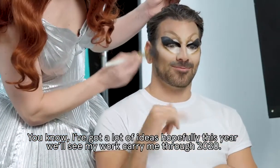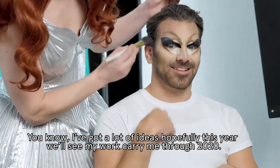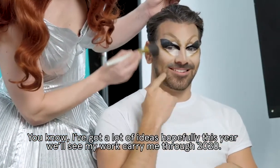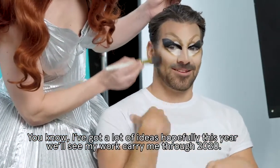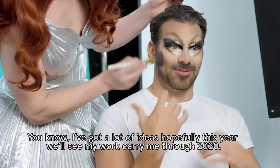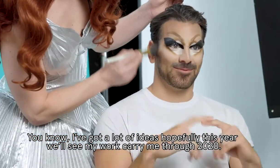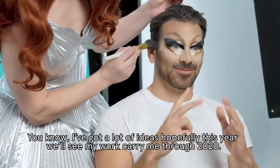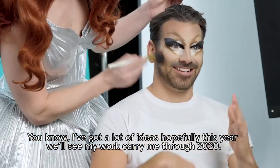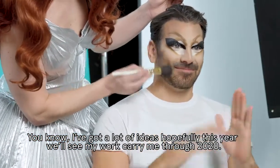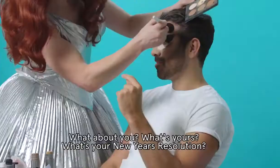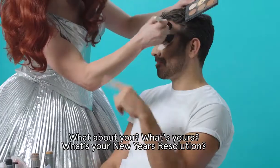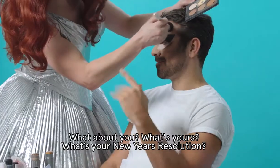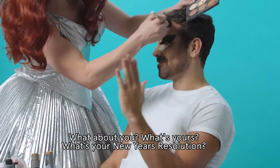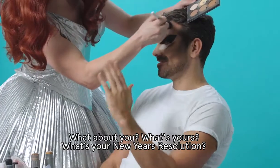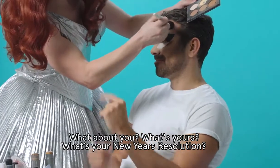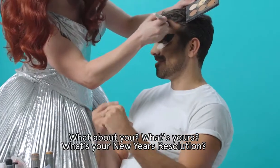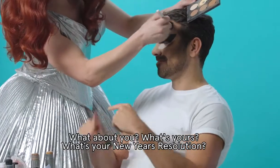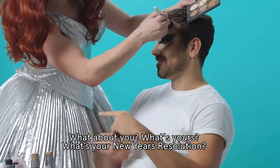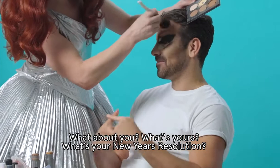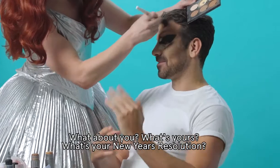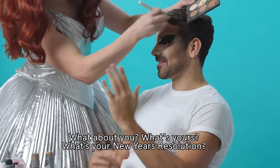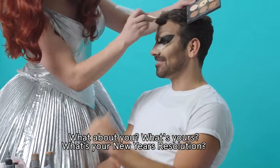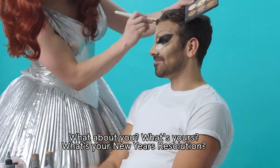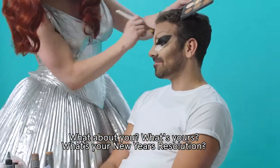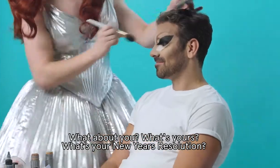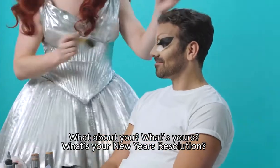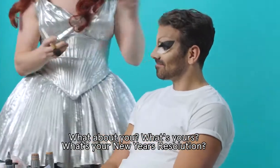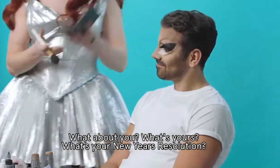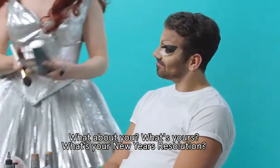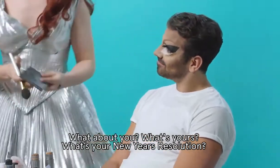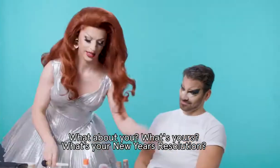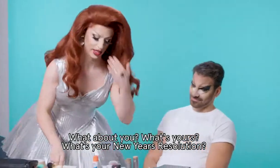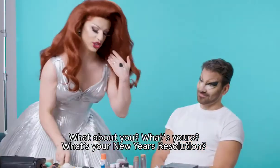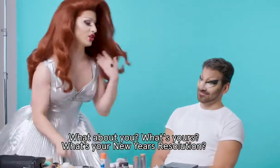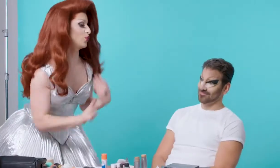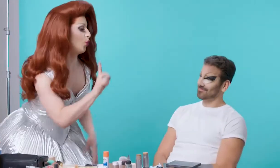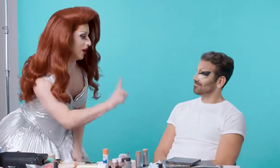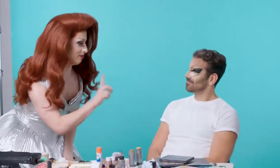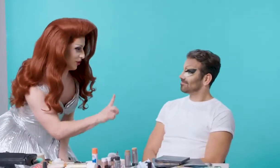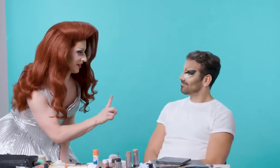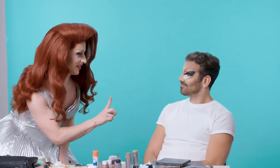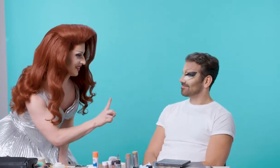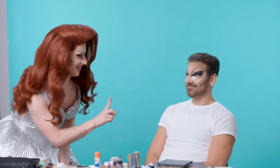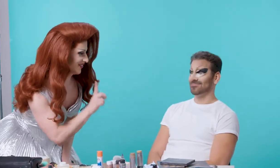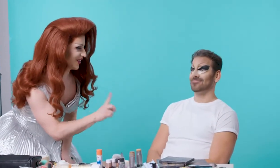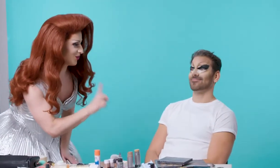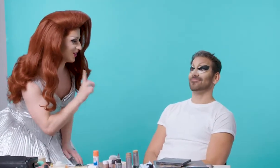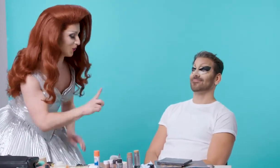work carry me through 2020. What about you? What's yours? What's your New Year's resolution? Just one book. If I can read